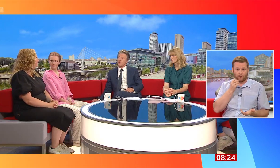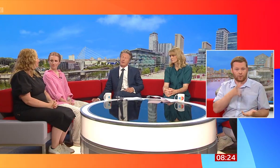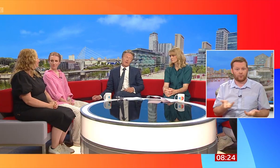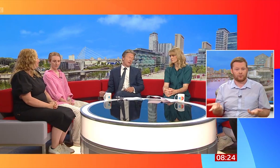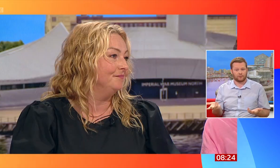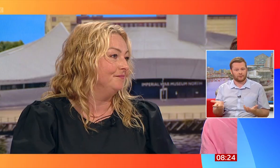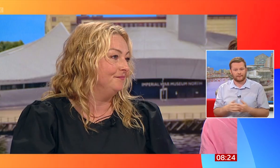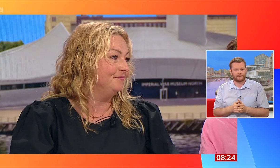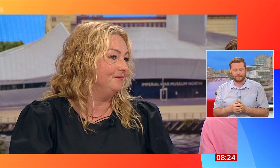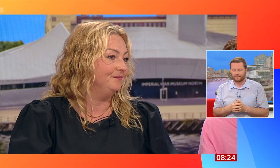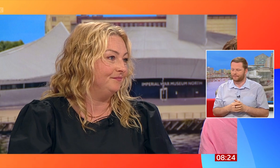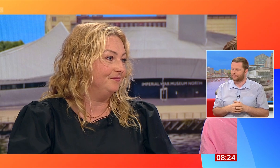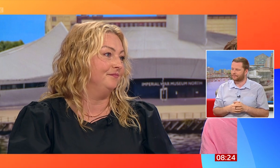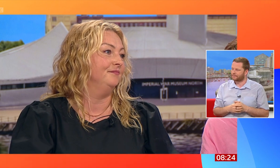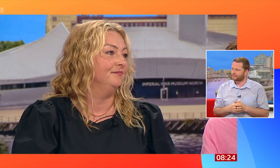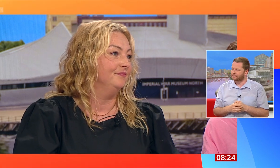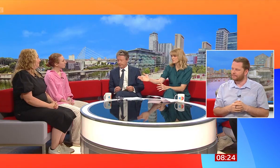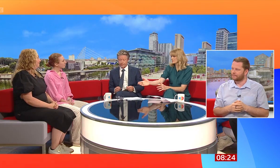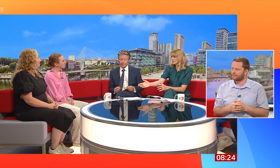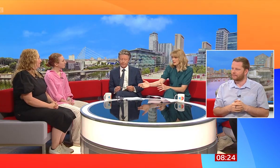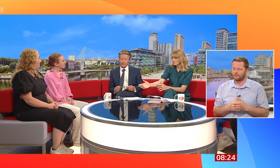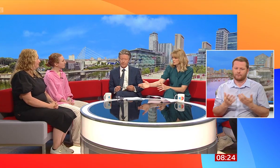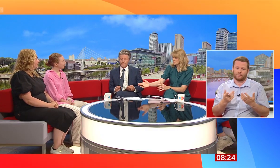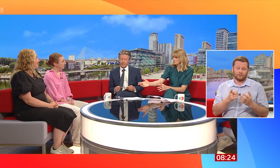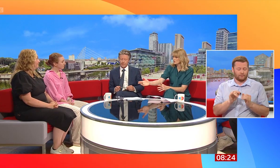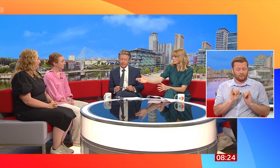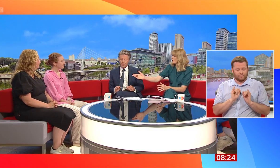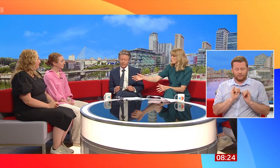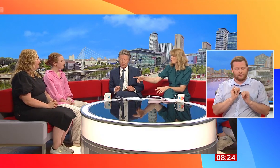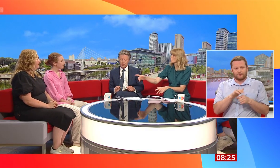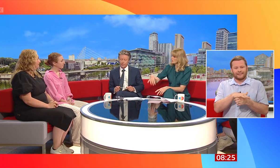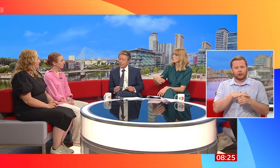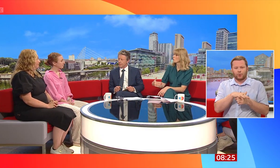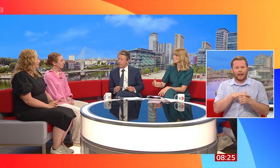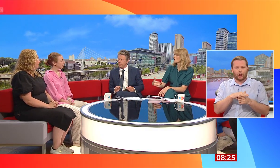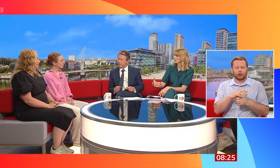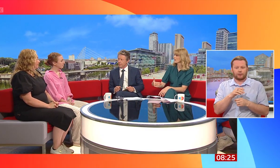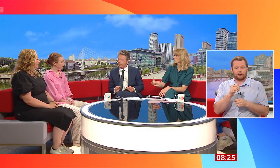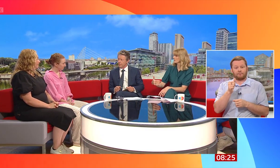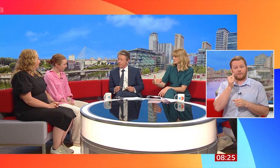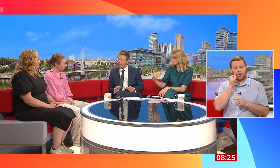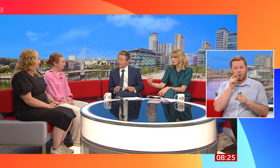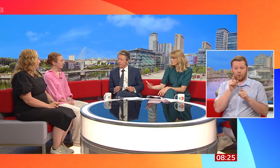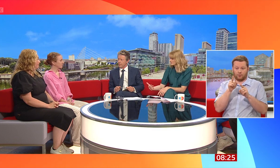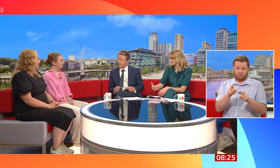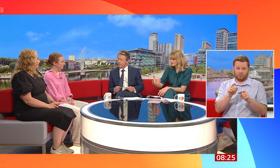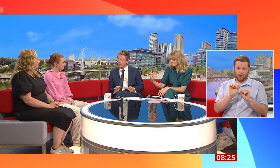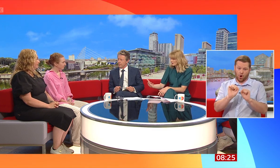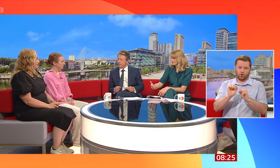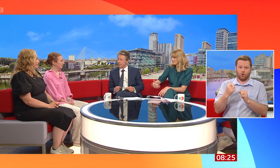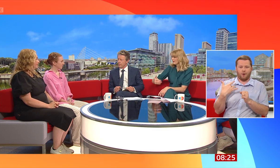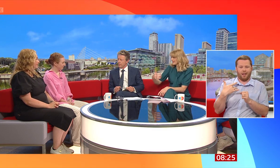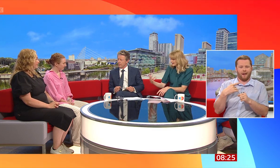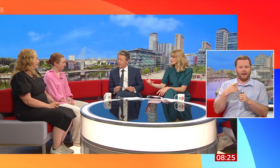interpreter. Justine, I think that's a terrible situation, but I know you in your own life have experienced